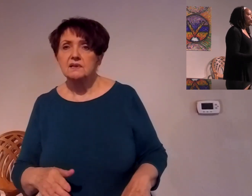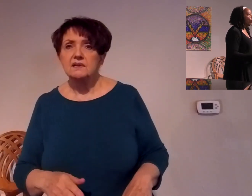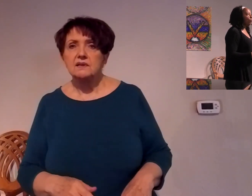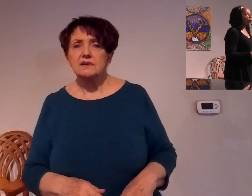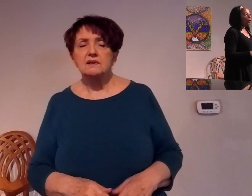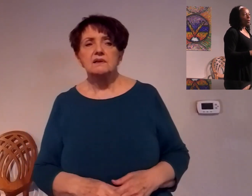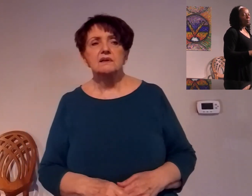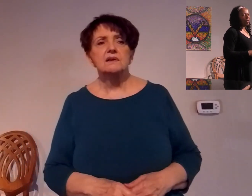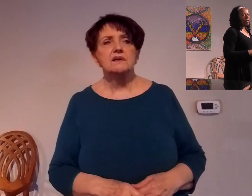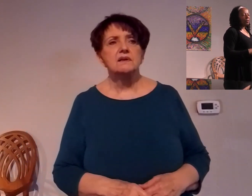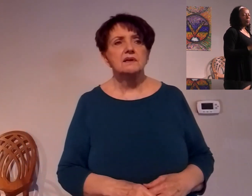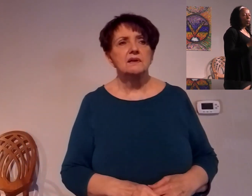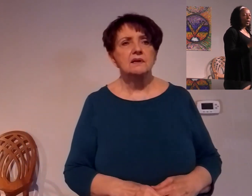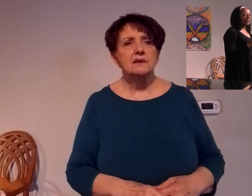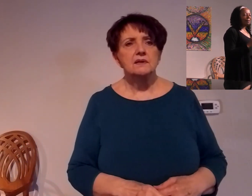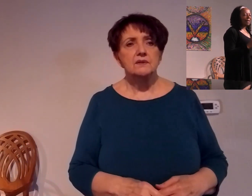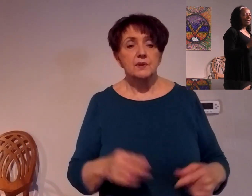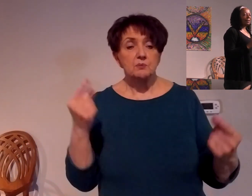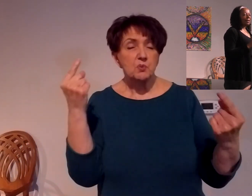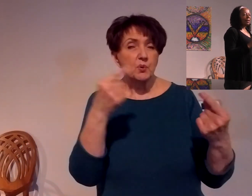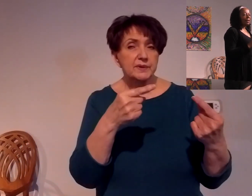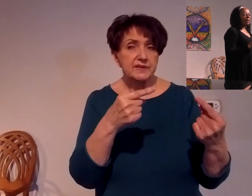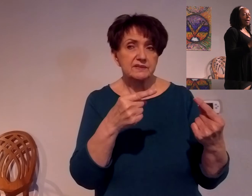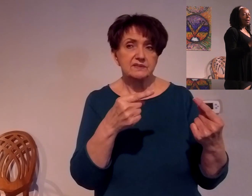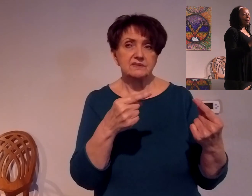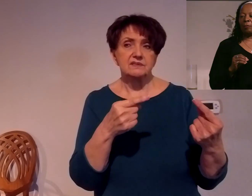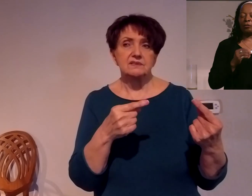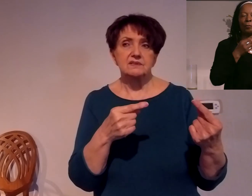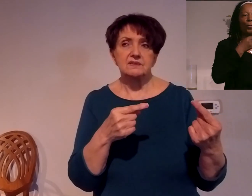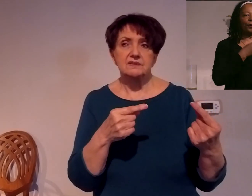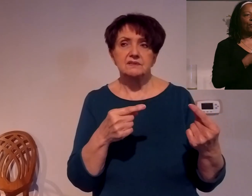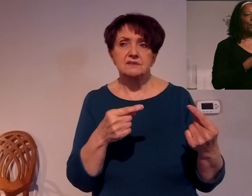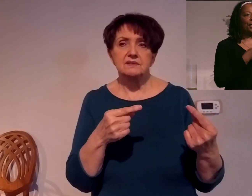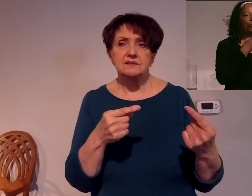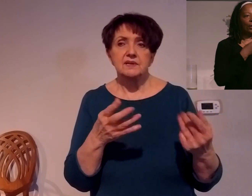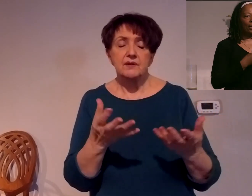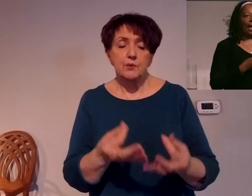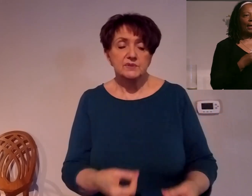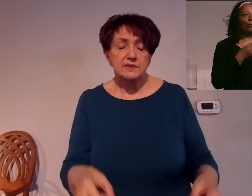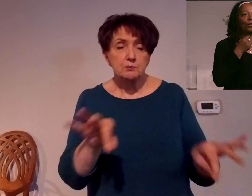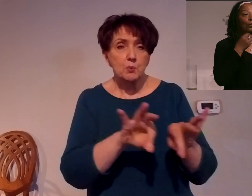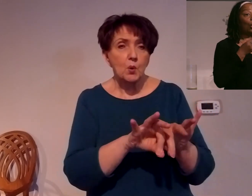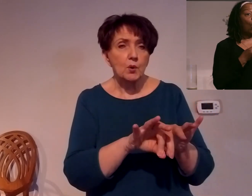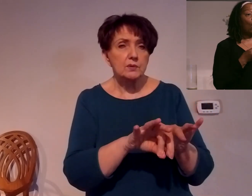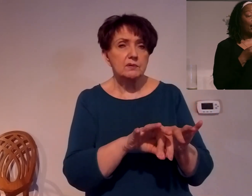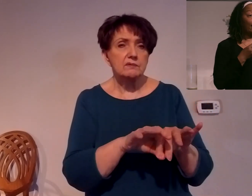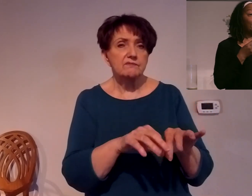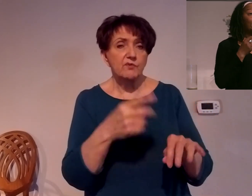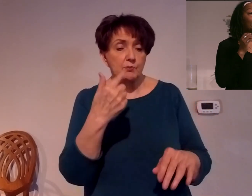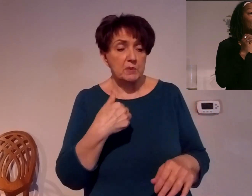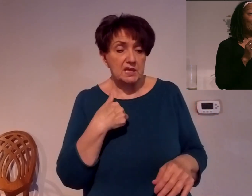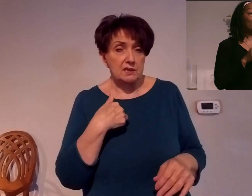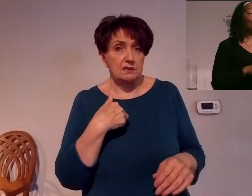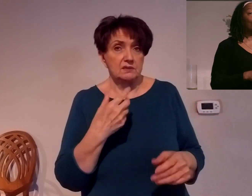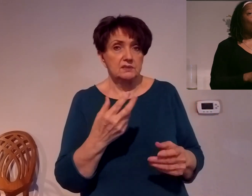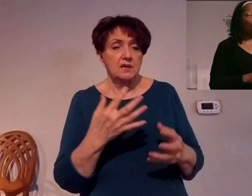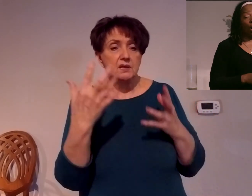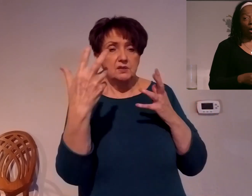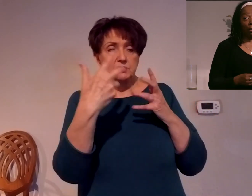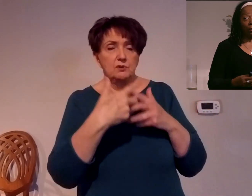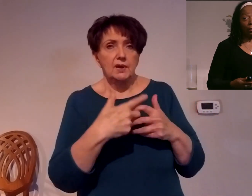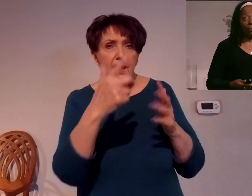this physical form. The point is that it was important for me to align with law and